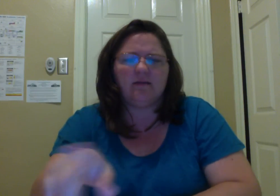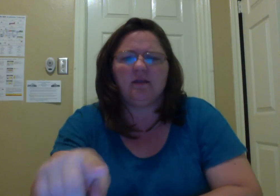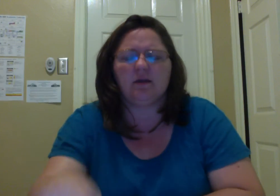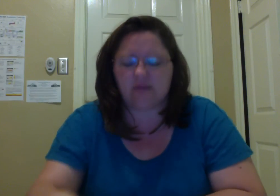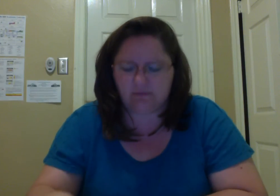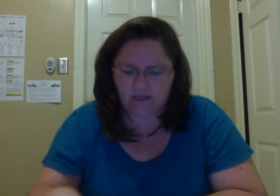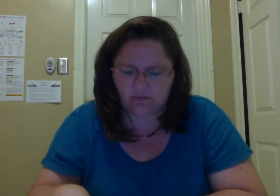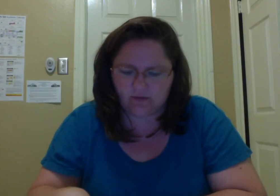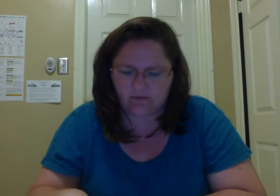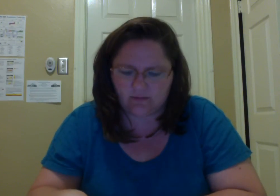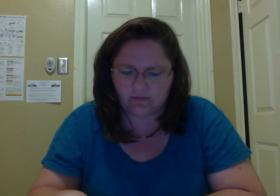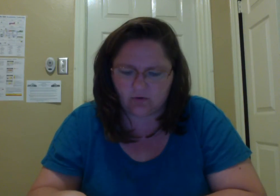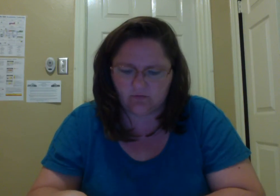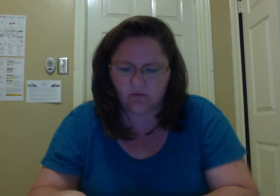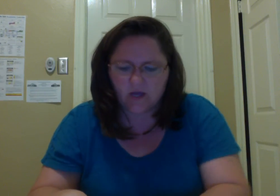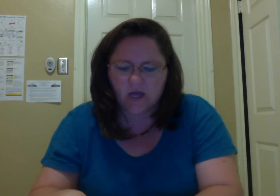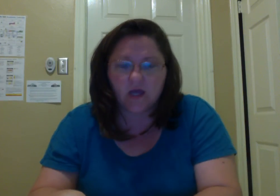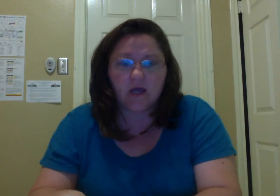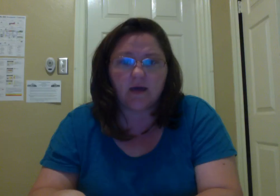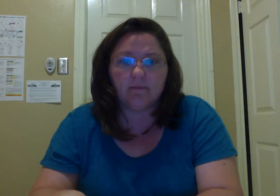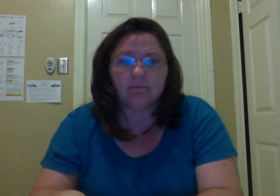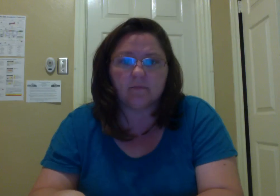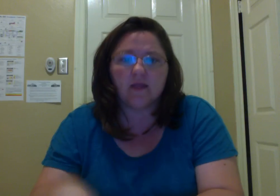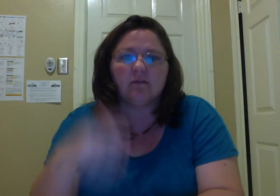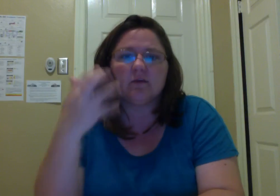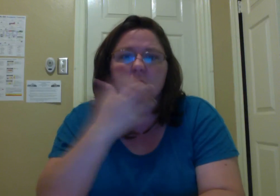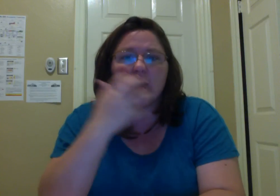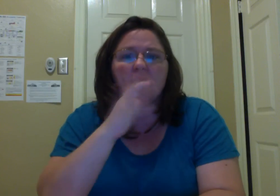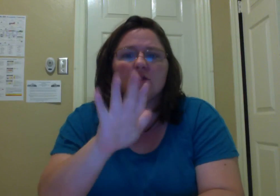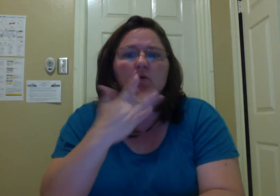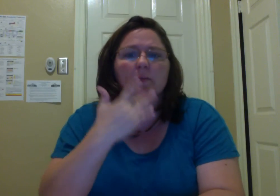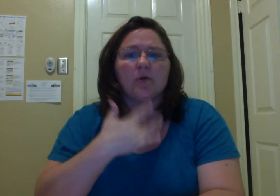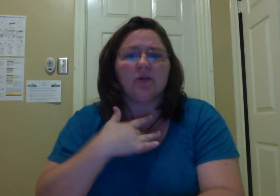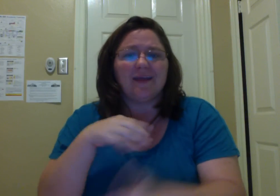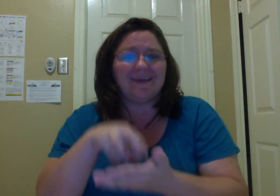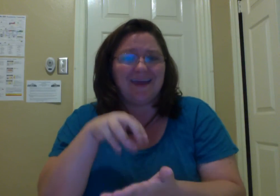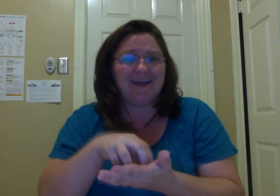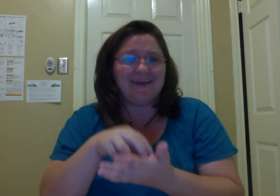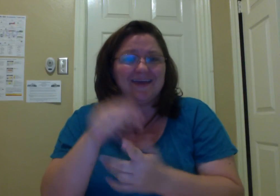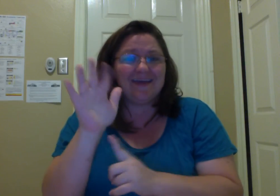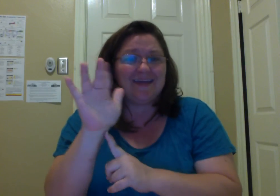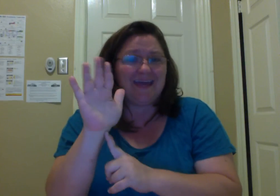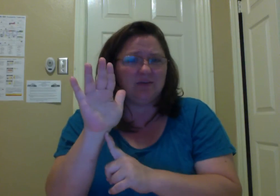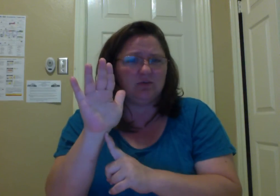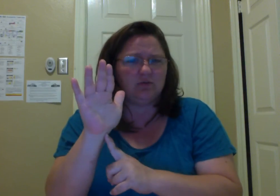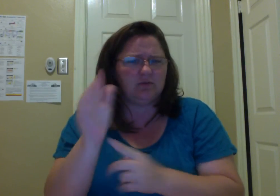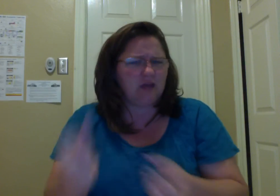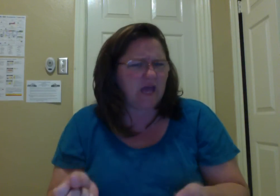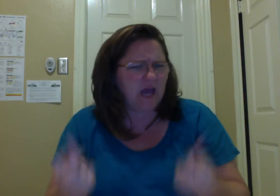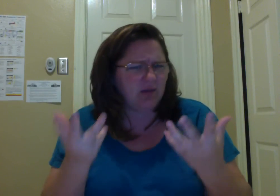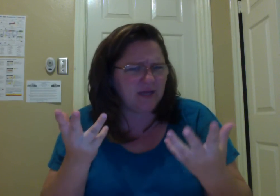here I typed candles, I typed that wrong. So it's, wow, your birthday cake, candles, how